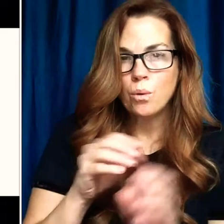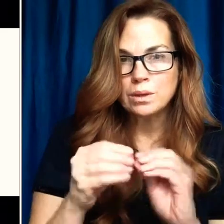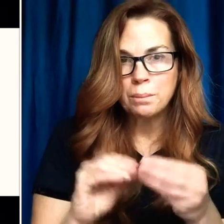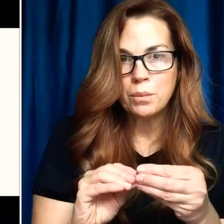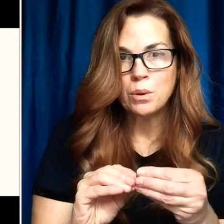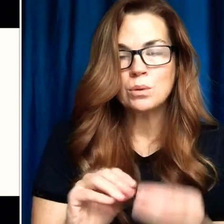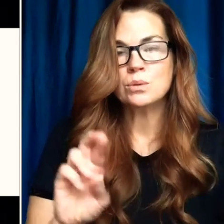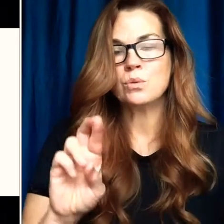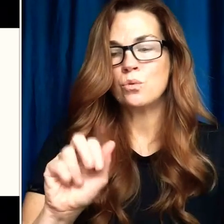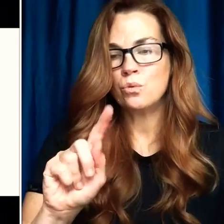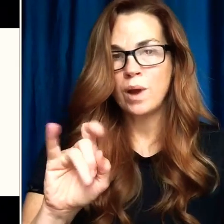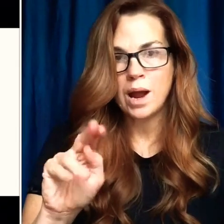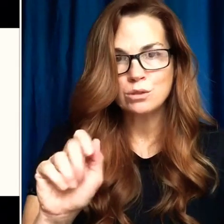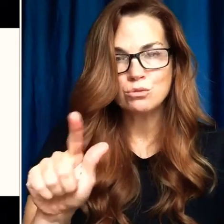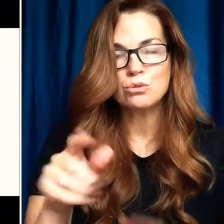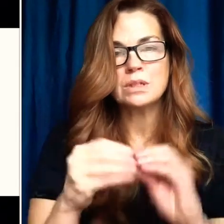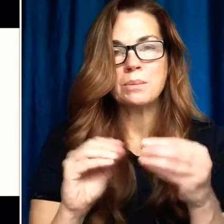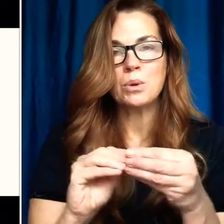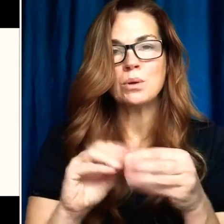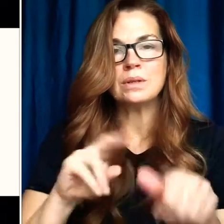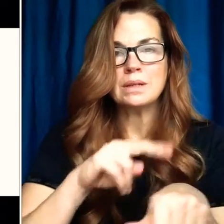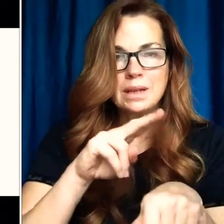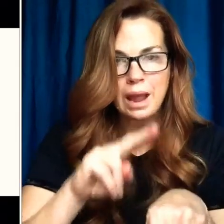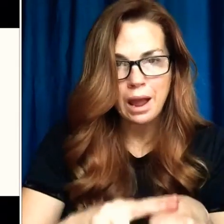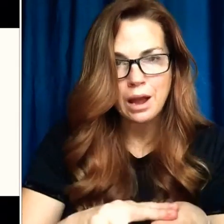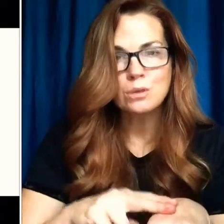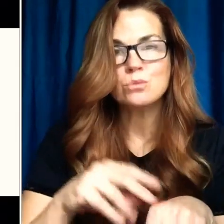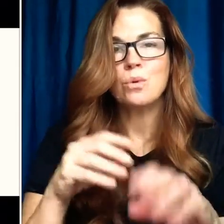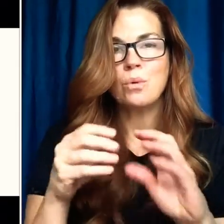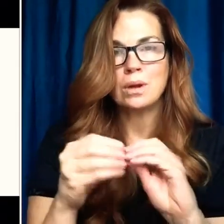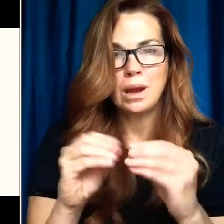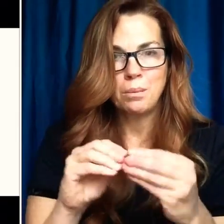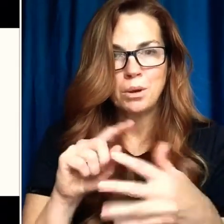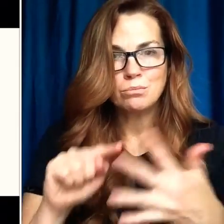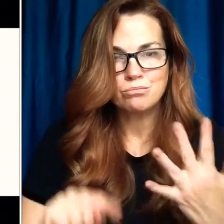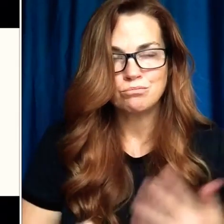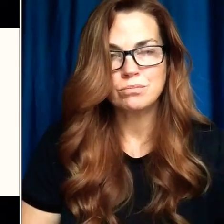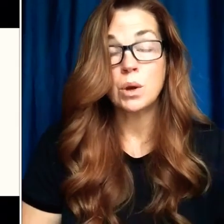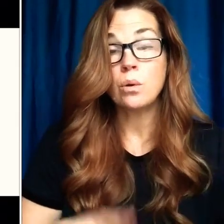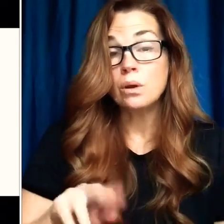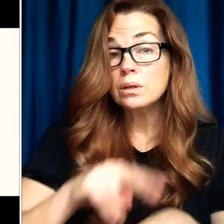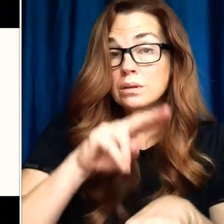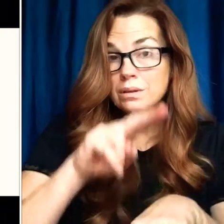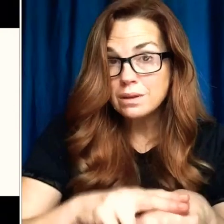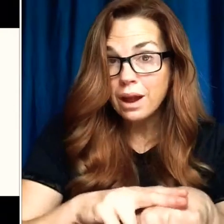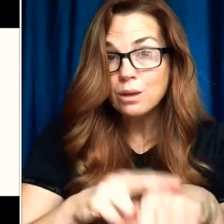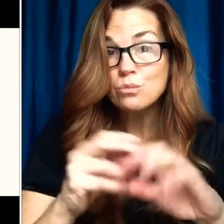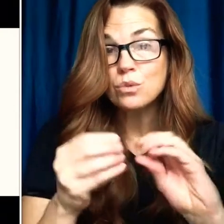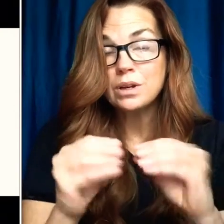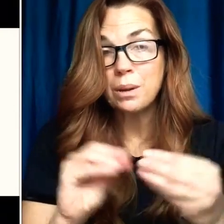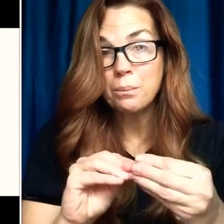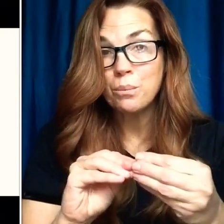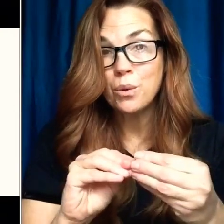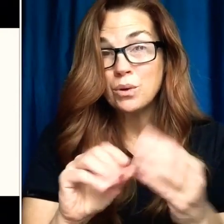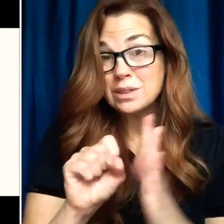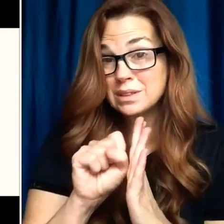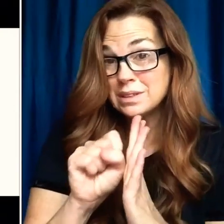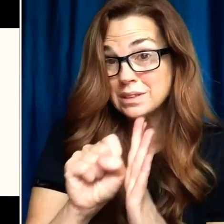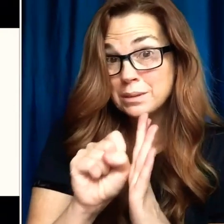Natural numbers use the symbol n, and they are in fact counting numbers. When we